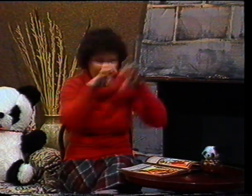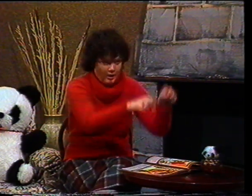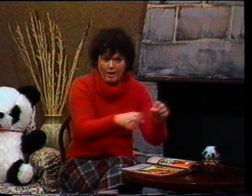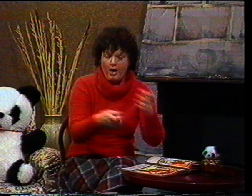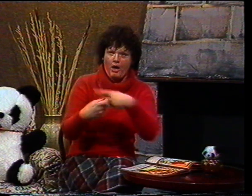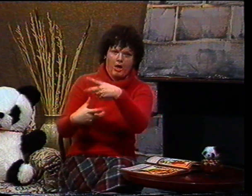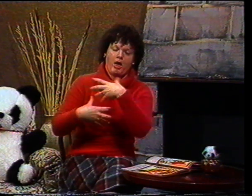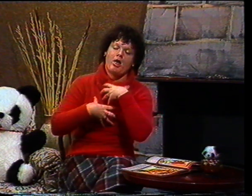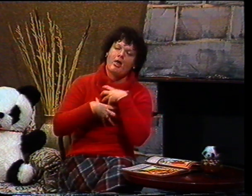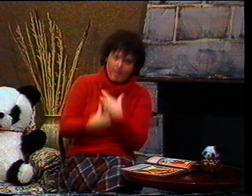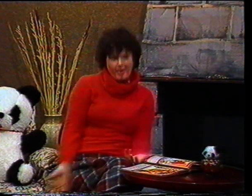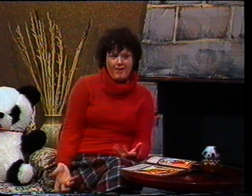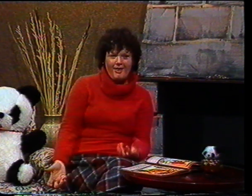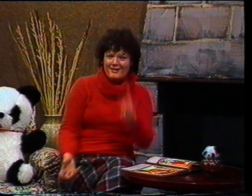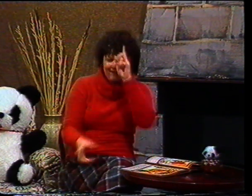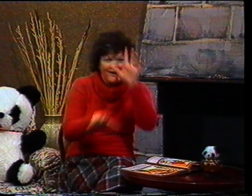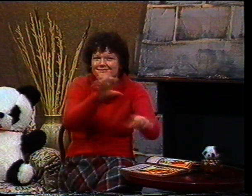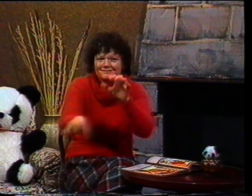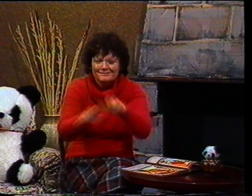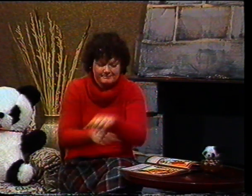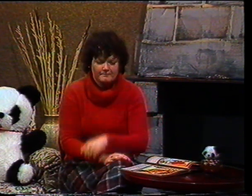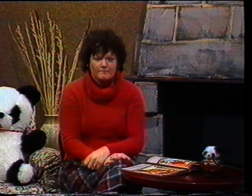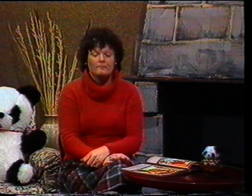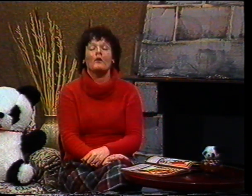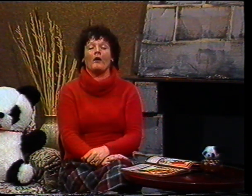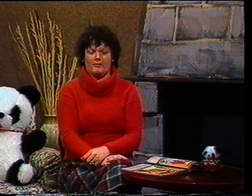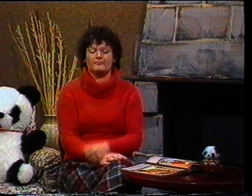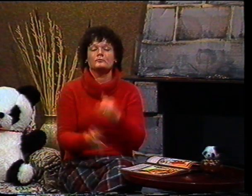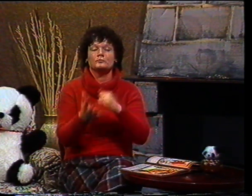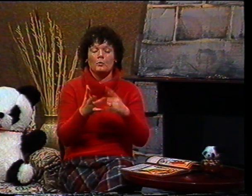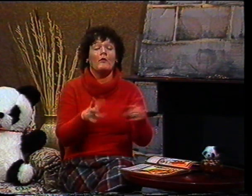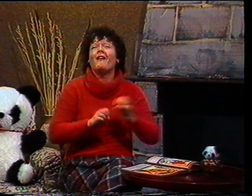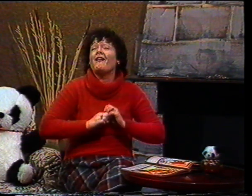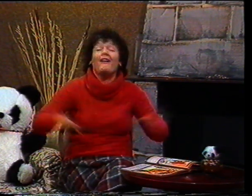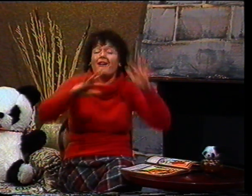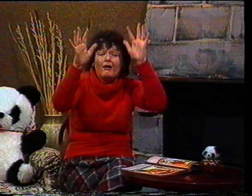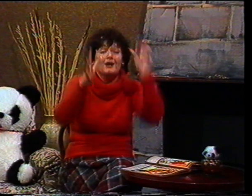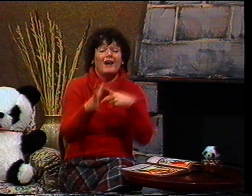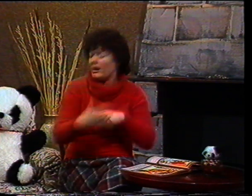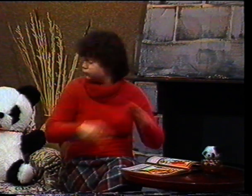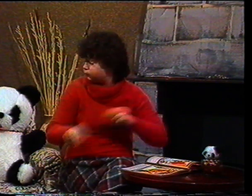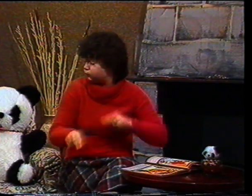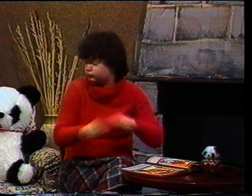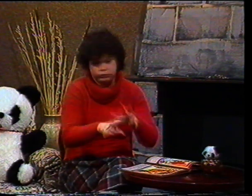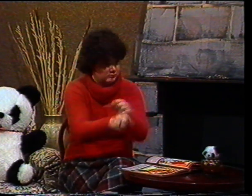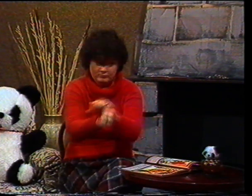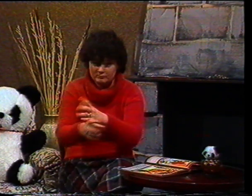the cat just won't be able to catch any of us. We'll exhaust him. He just won't be able to catch us." So they scuttled all over the place, and the cat